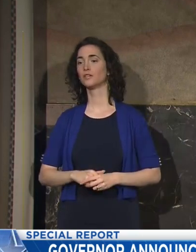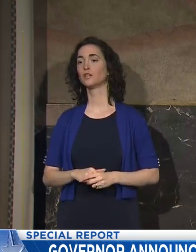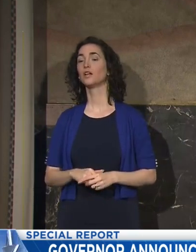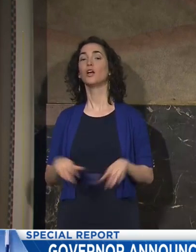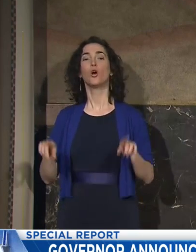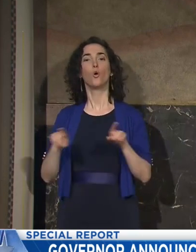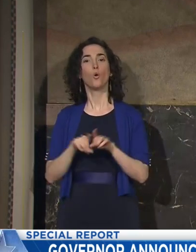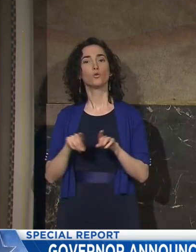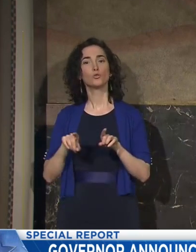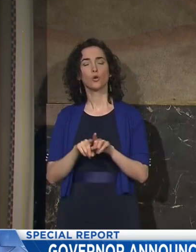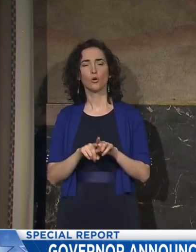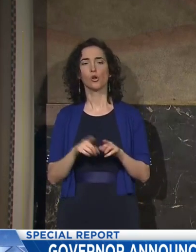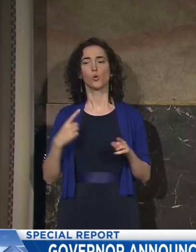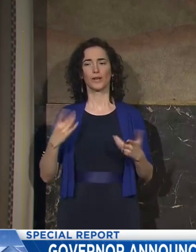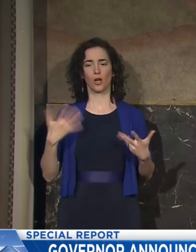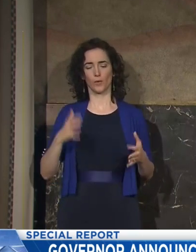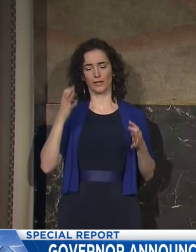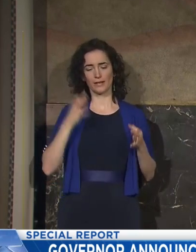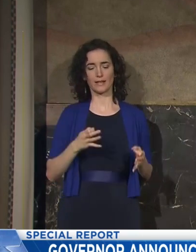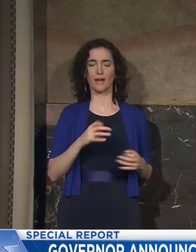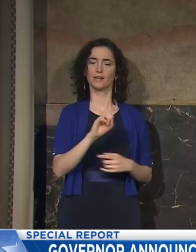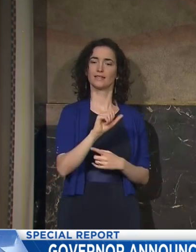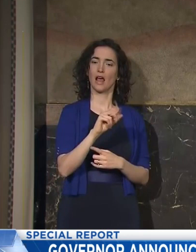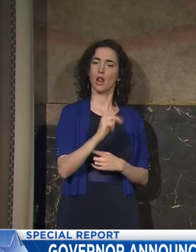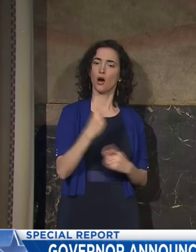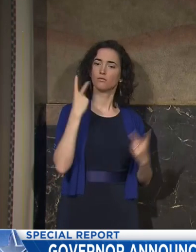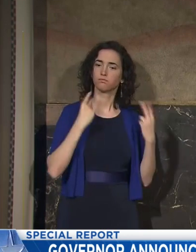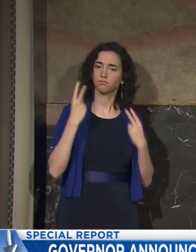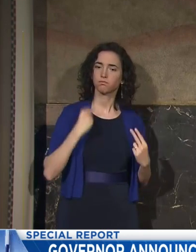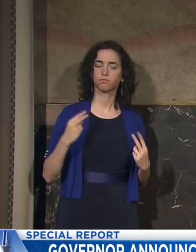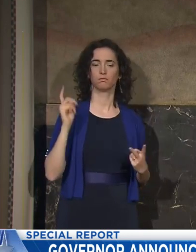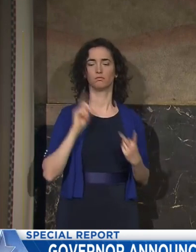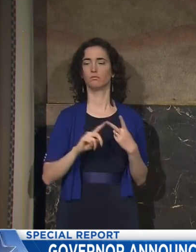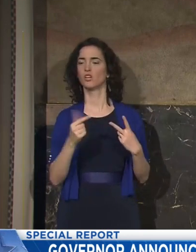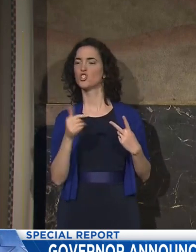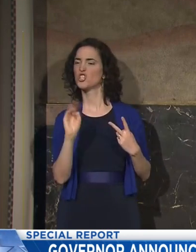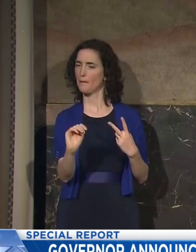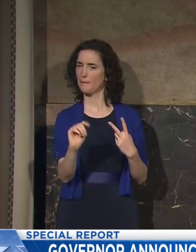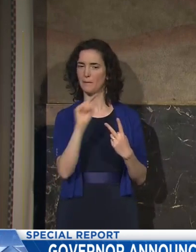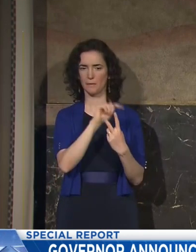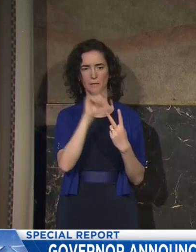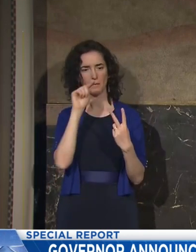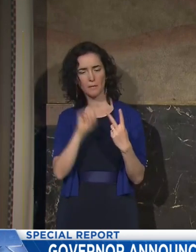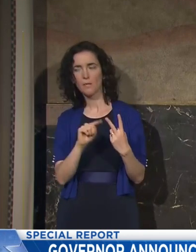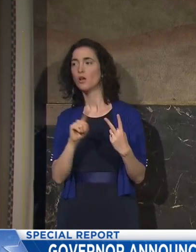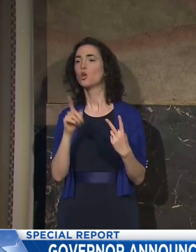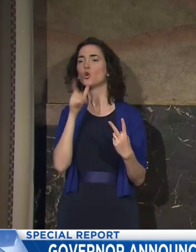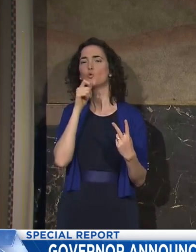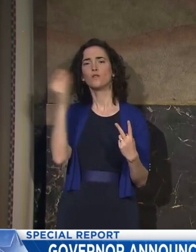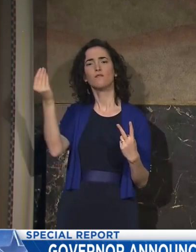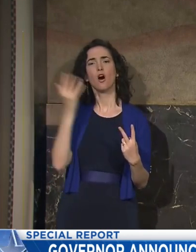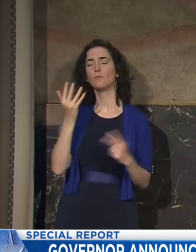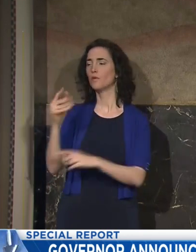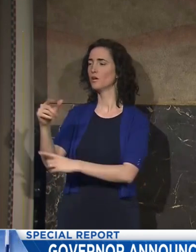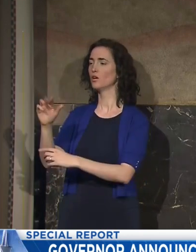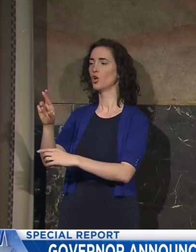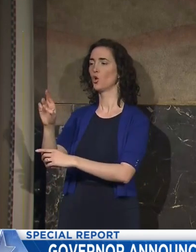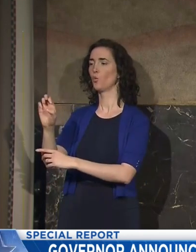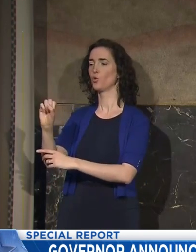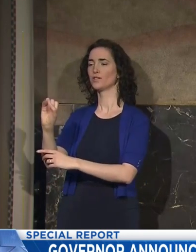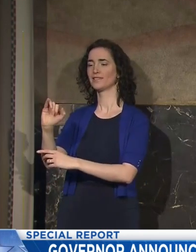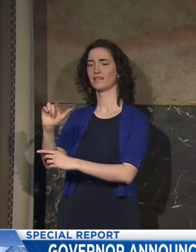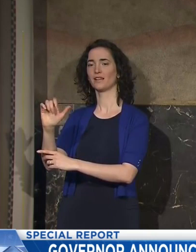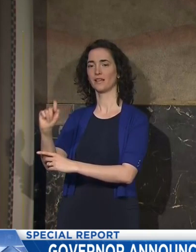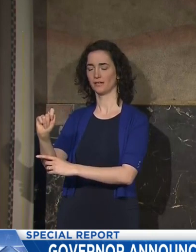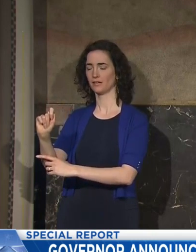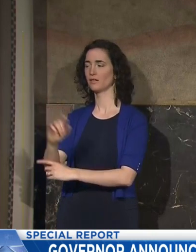like salons and gyms, we received input from the Resilient Louisiana Commission task forces, but also from the different